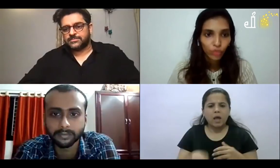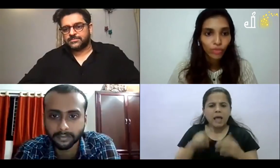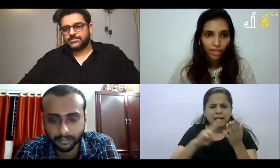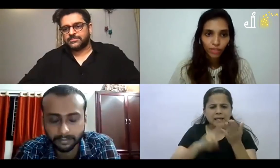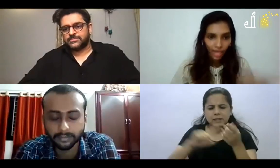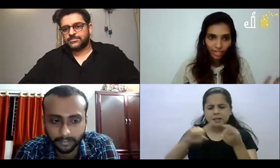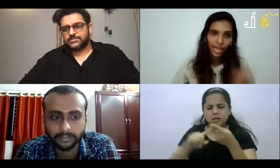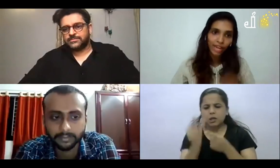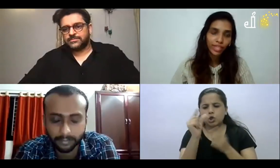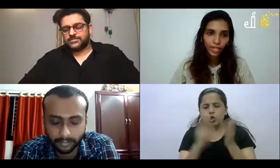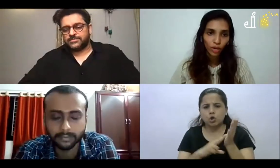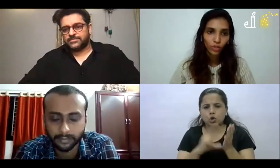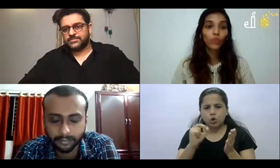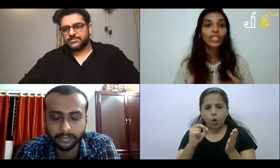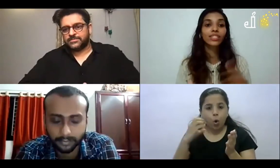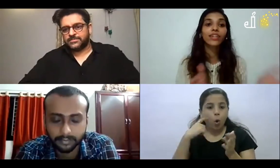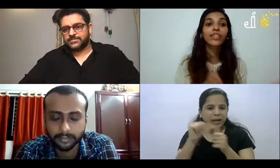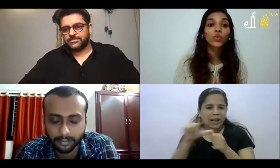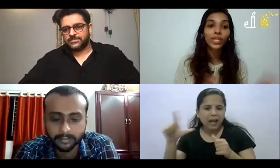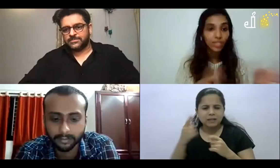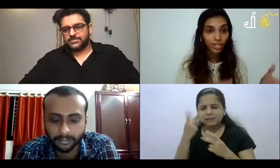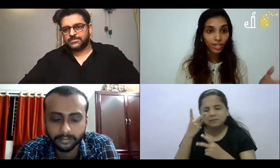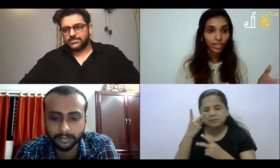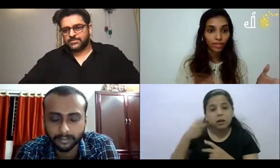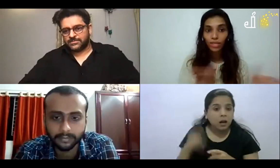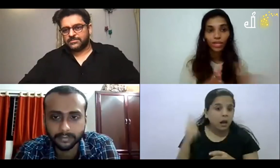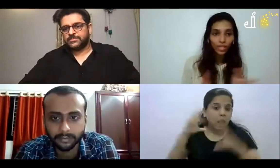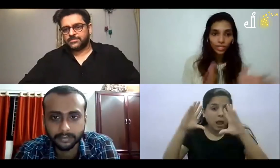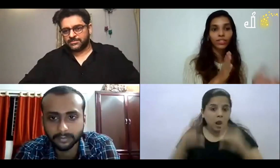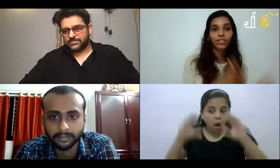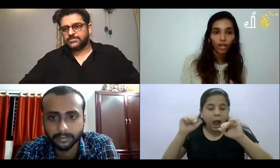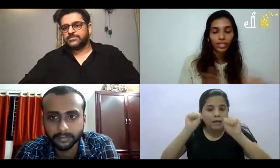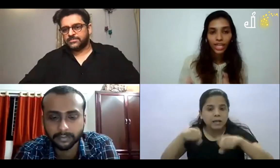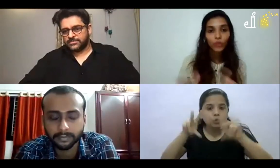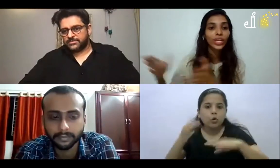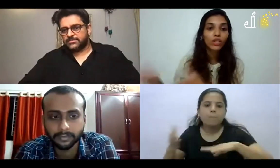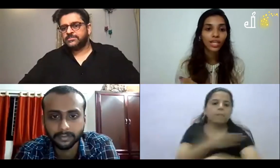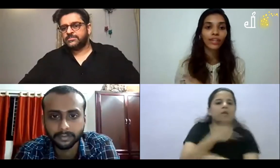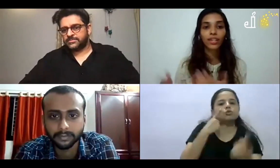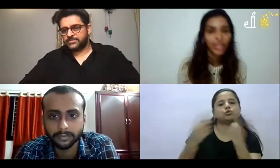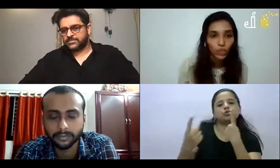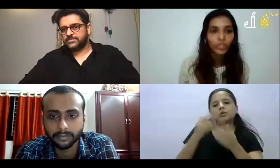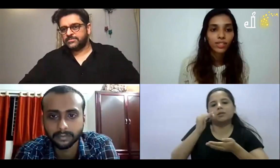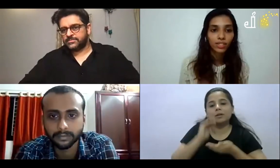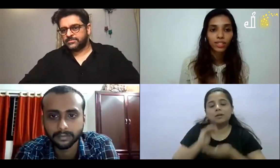screening to find out the child is having hearing loss. So we start the intervention earlier. It's that we are not start like doing the surgery